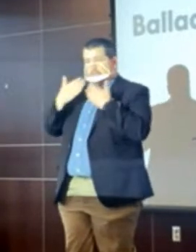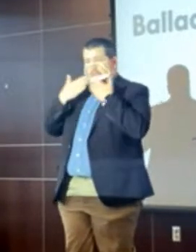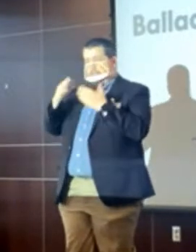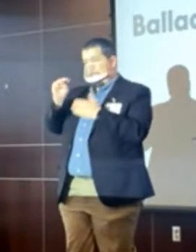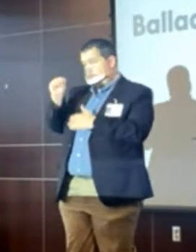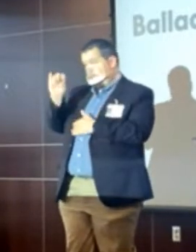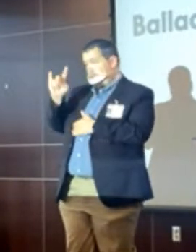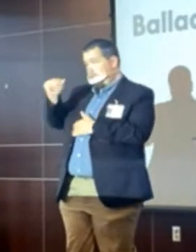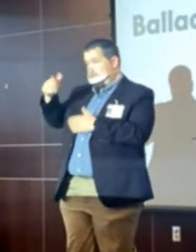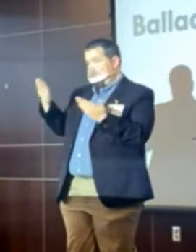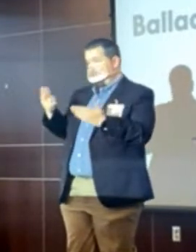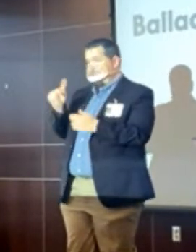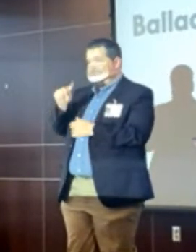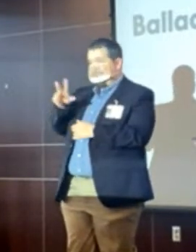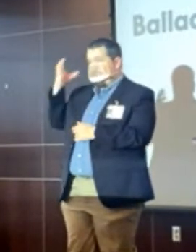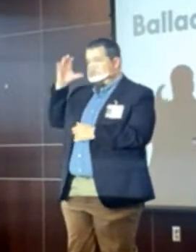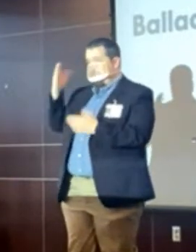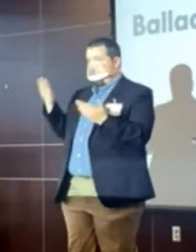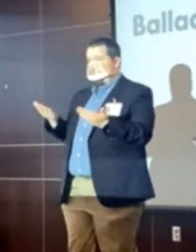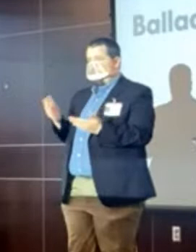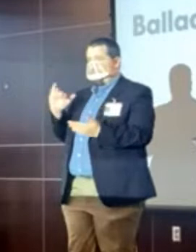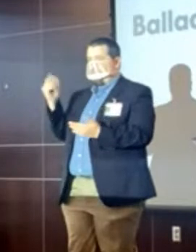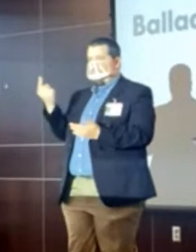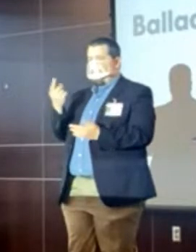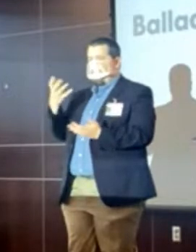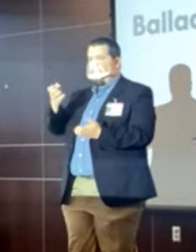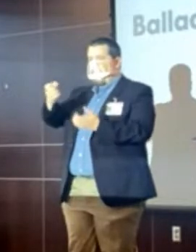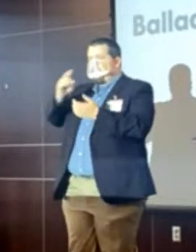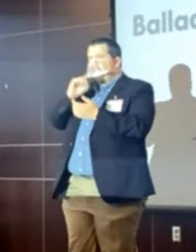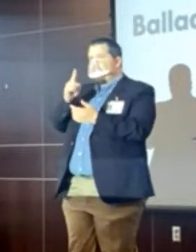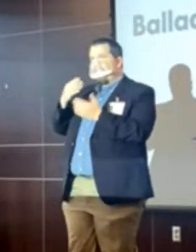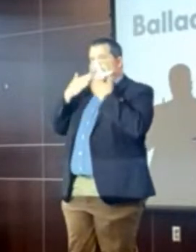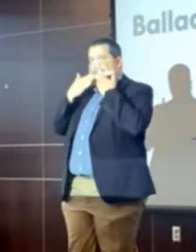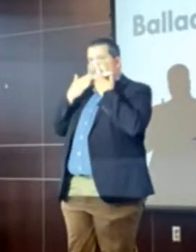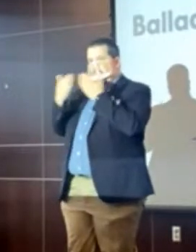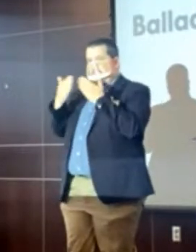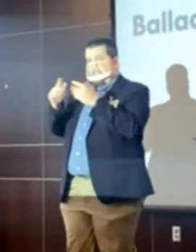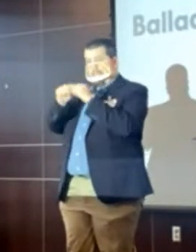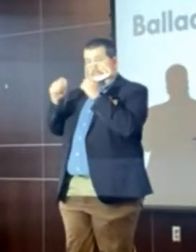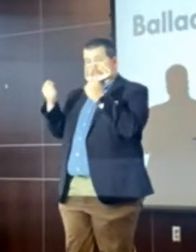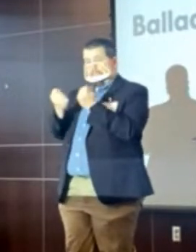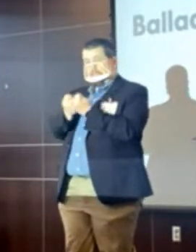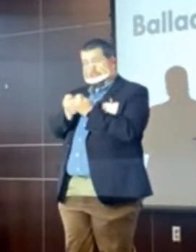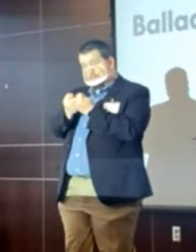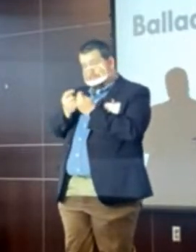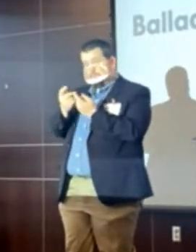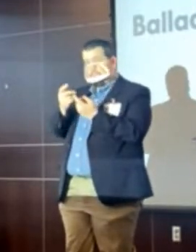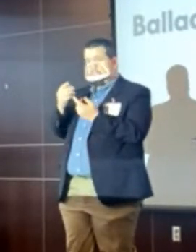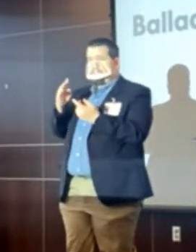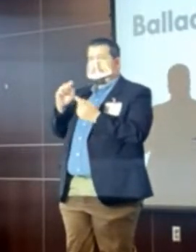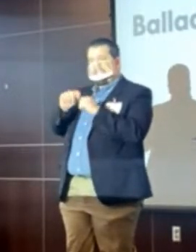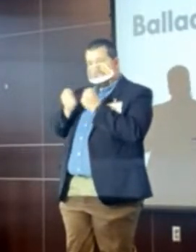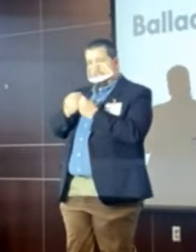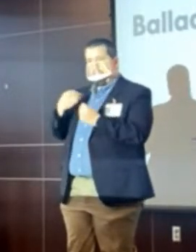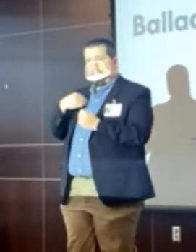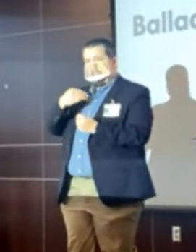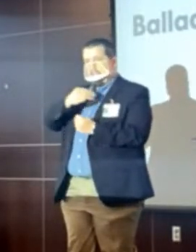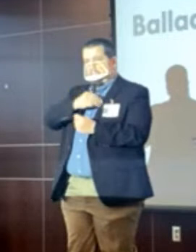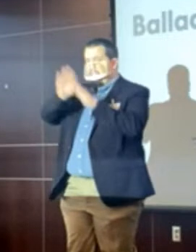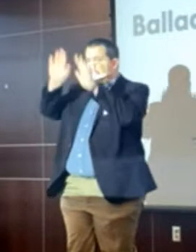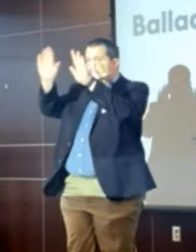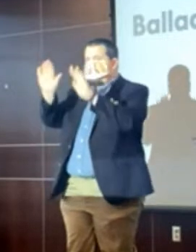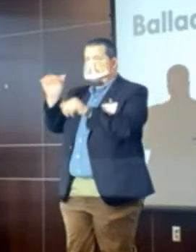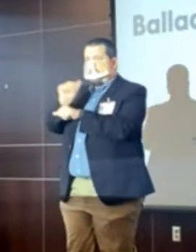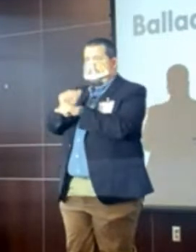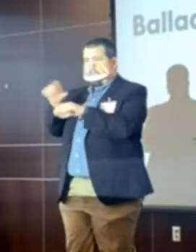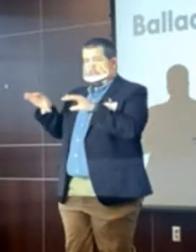today. As always, I want to give just a great thank you to our board, or to our mental health team members, and the great work that